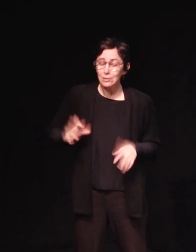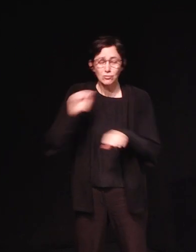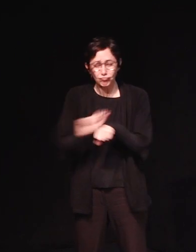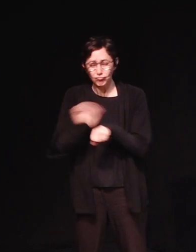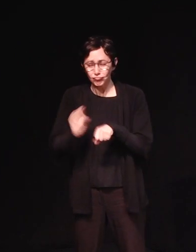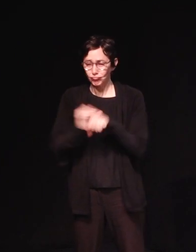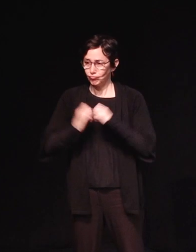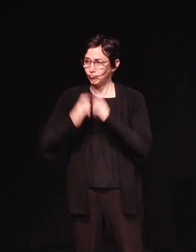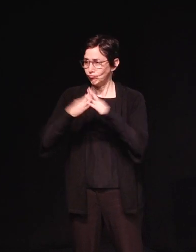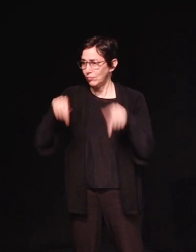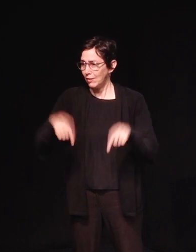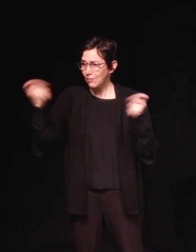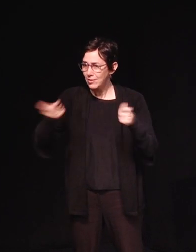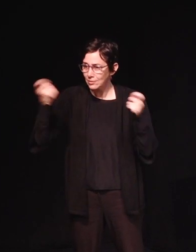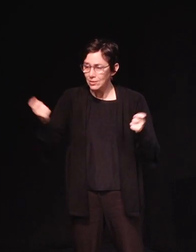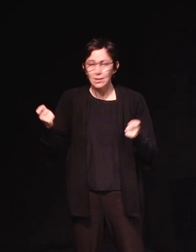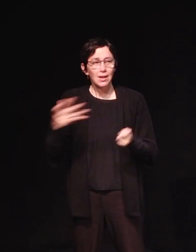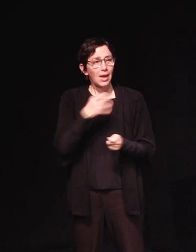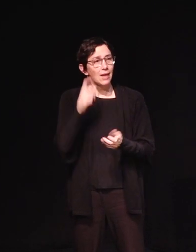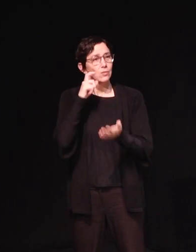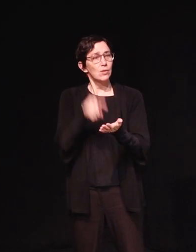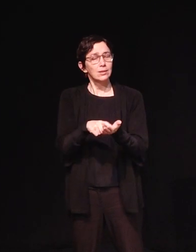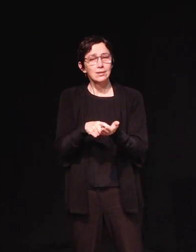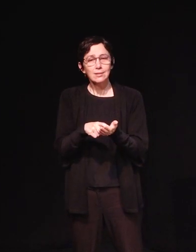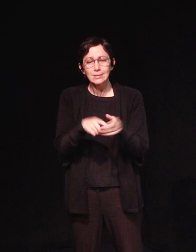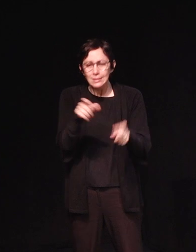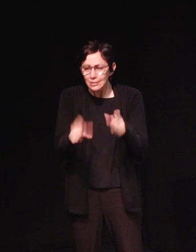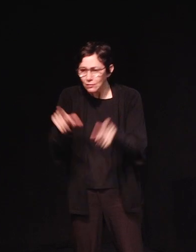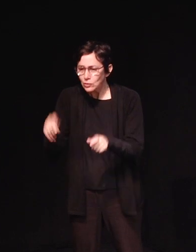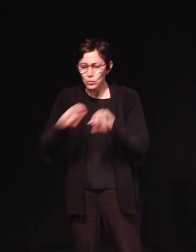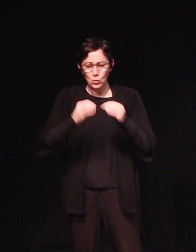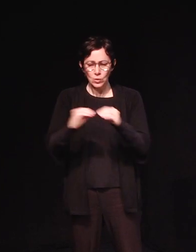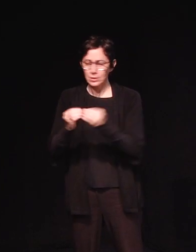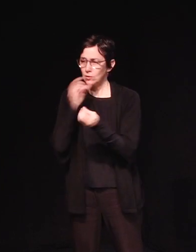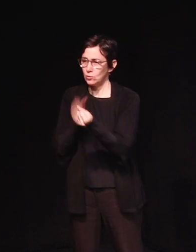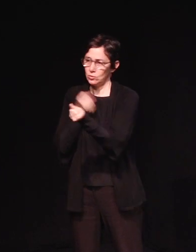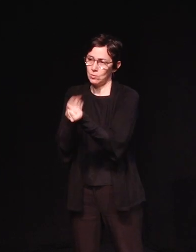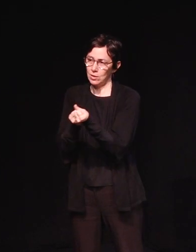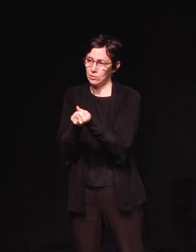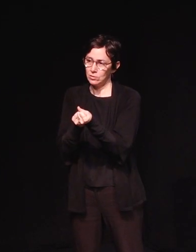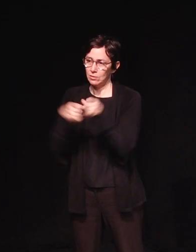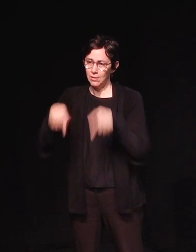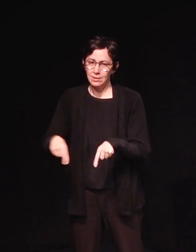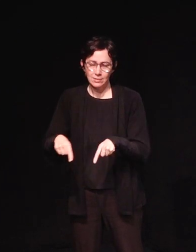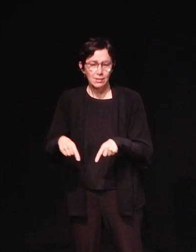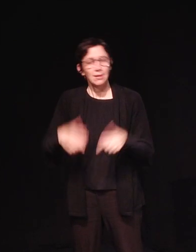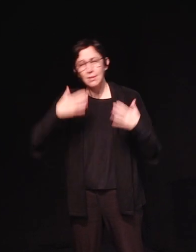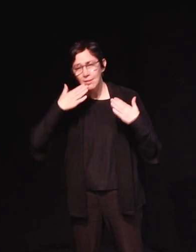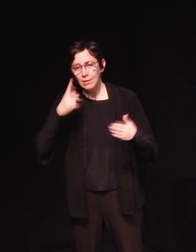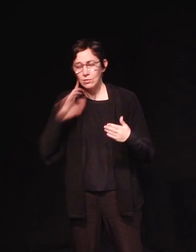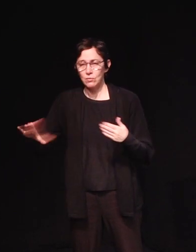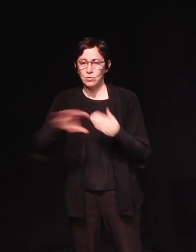this possible, and also recognize the individuals and organizations that sponsor this event. We're grateful for your support